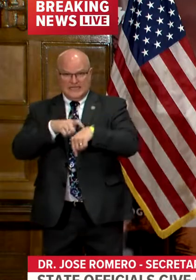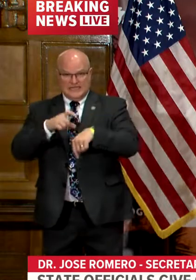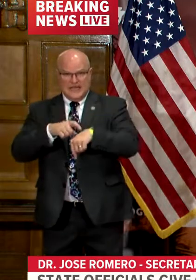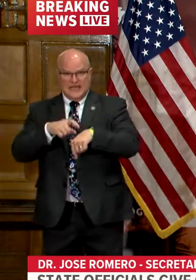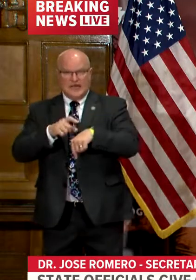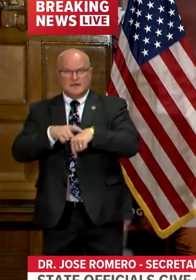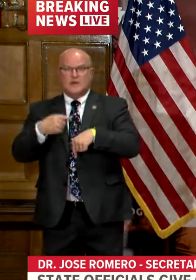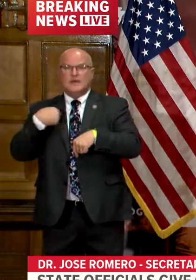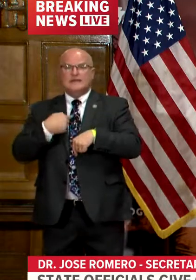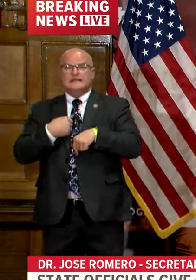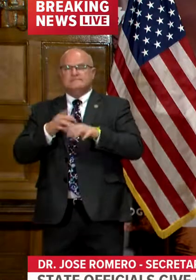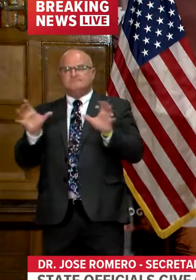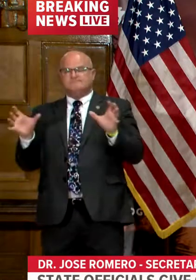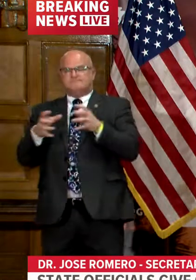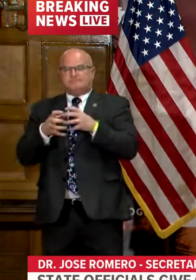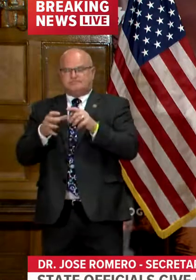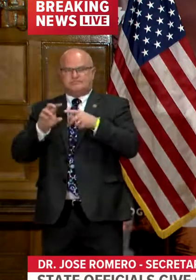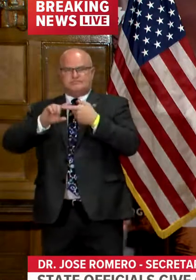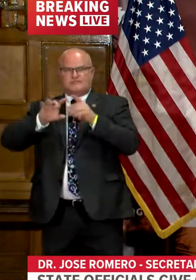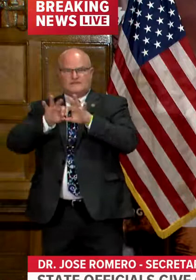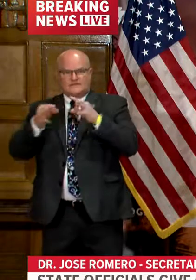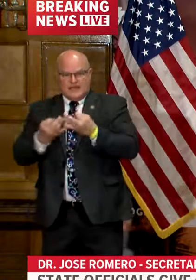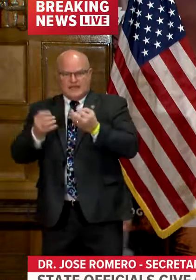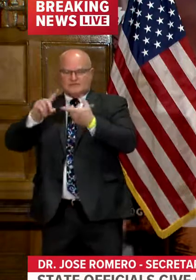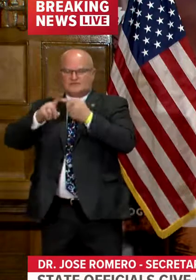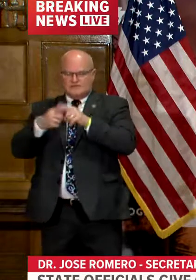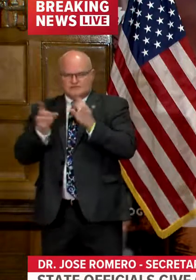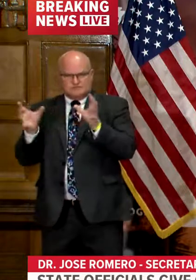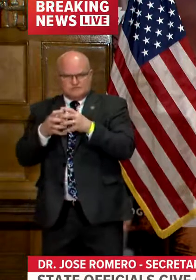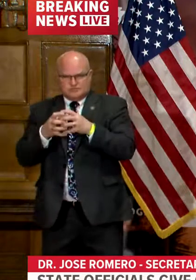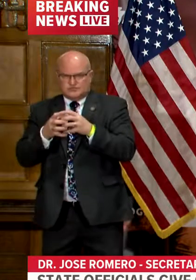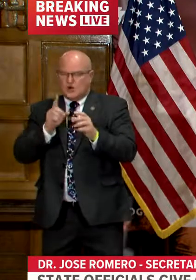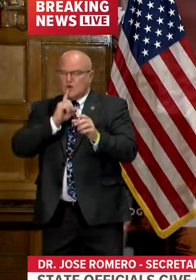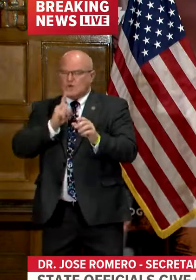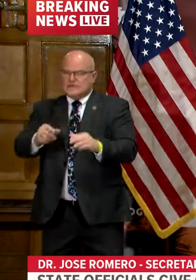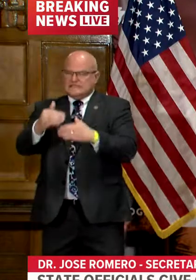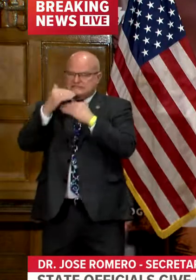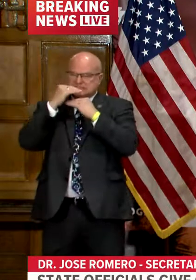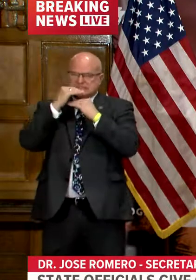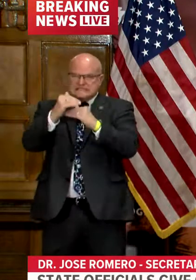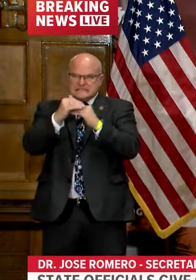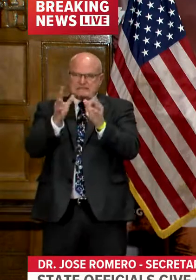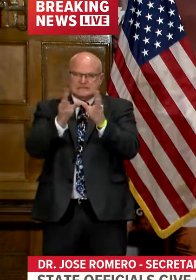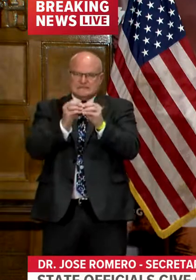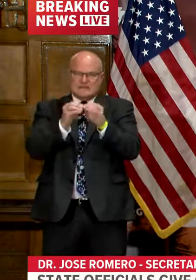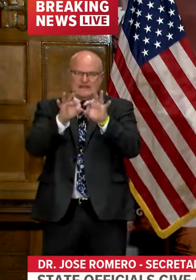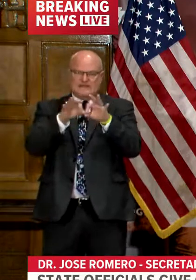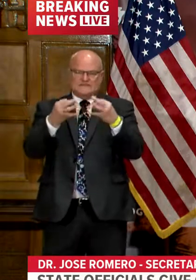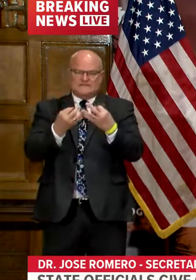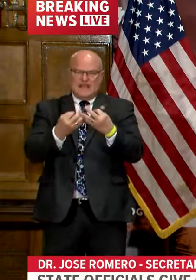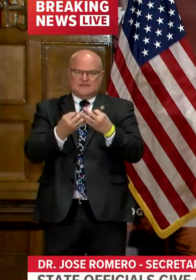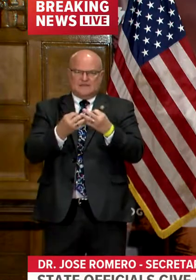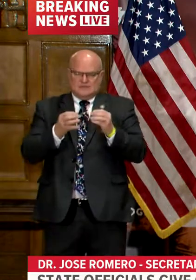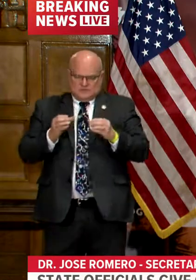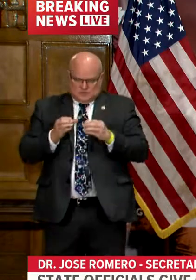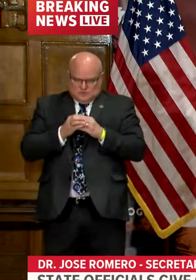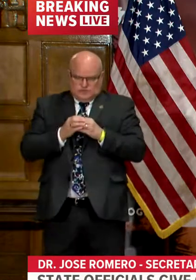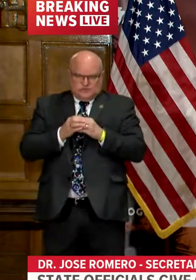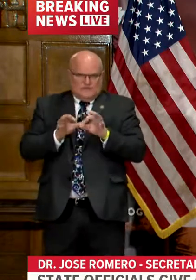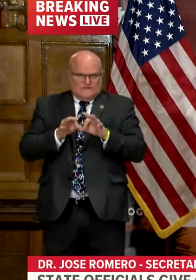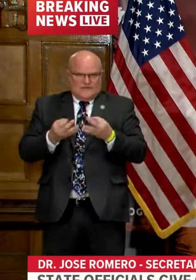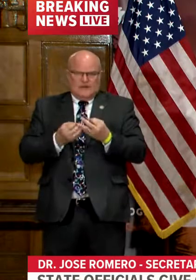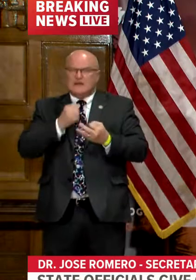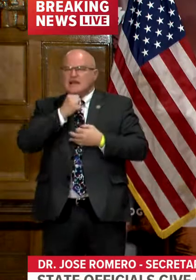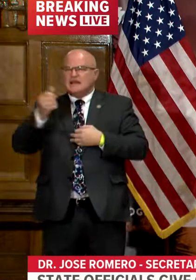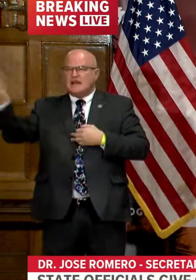in which we tend to gather with our family and friends. I really encourage you to limit your gathering to family, to the nuclear family, and not